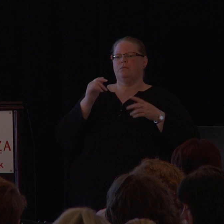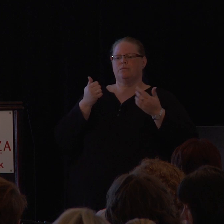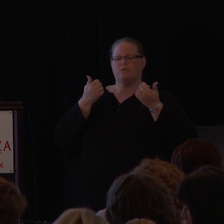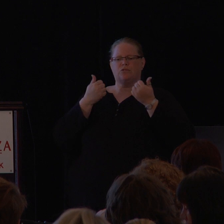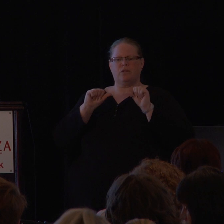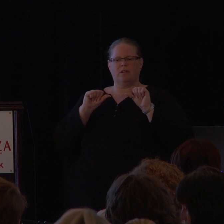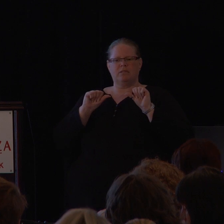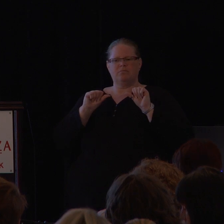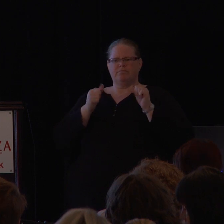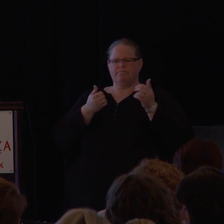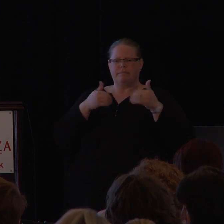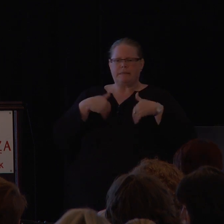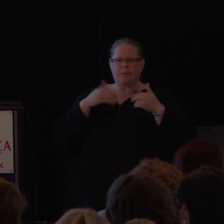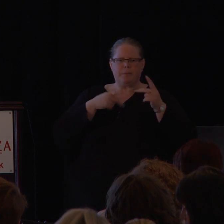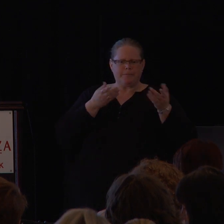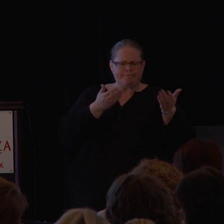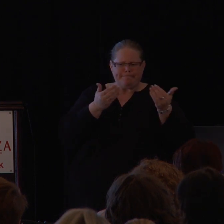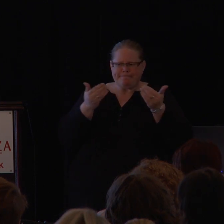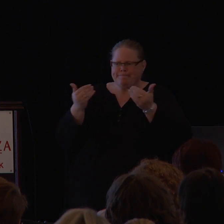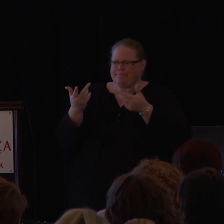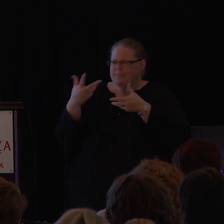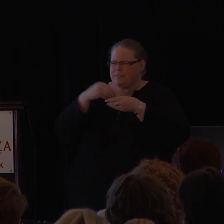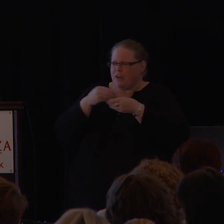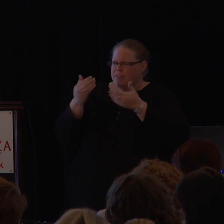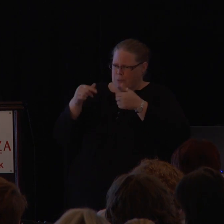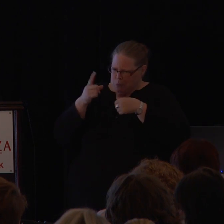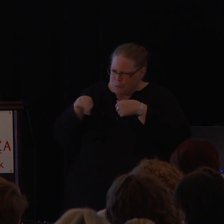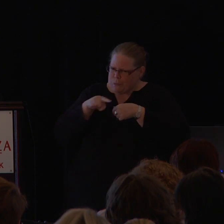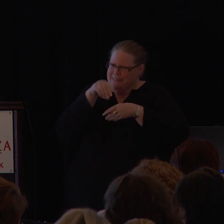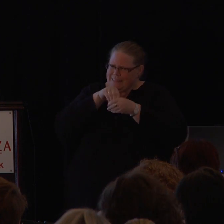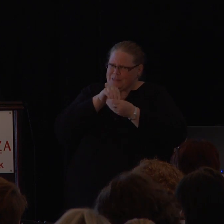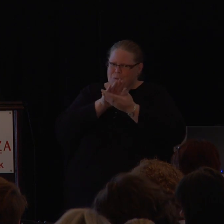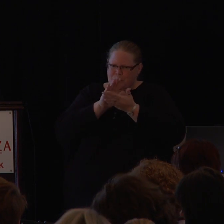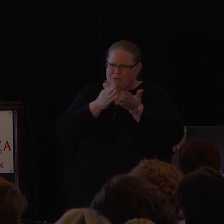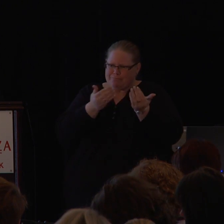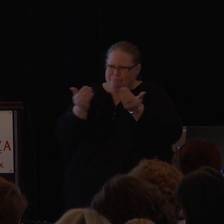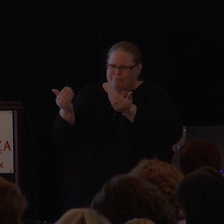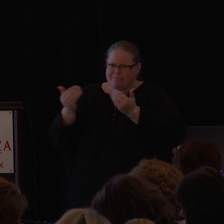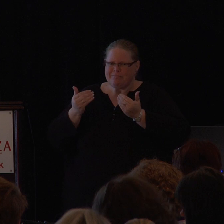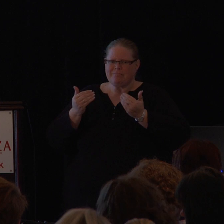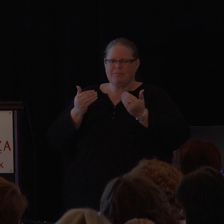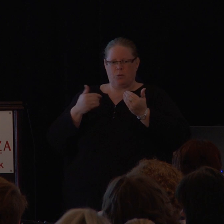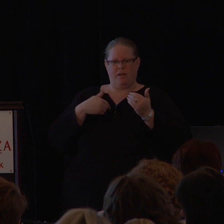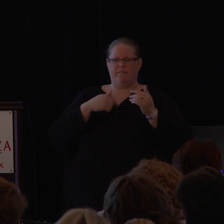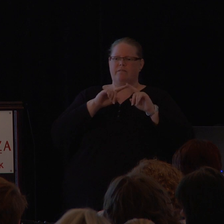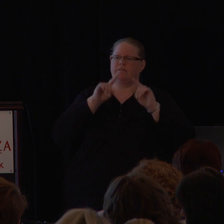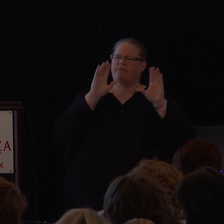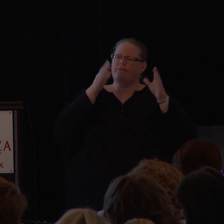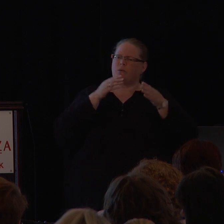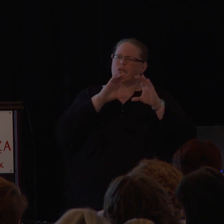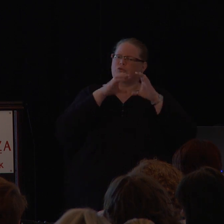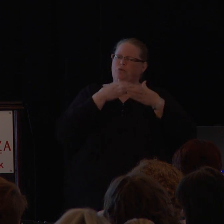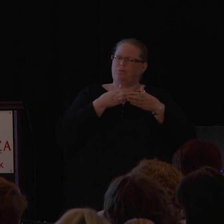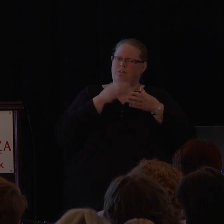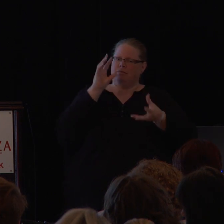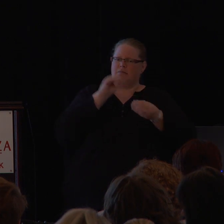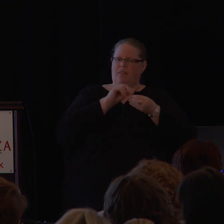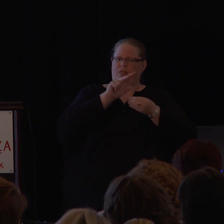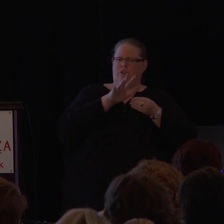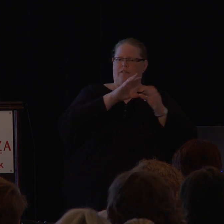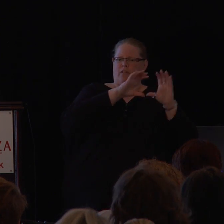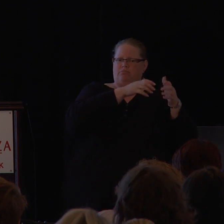much involve young people as the people on the front line. So we also had youth focus groups, 35 of them